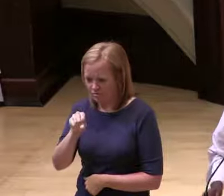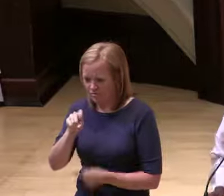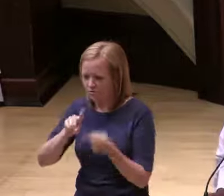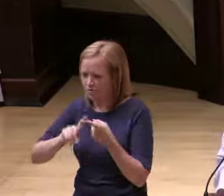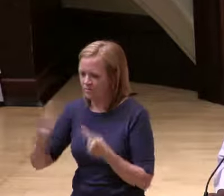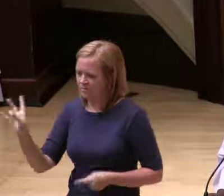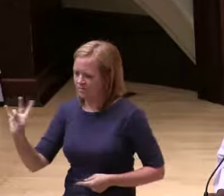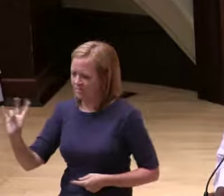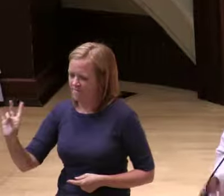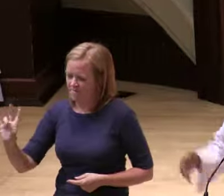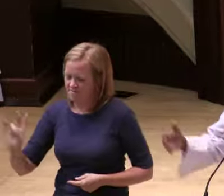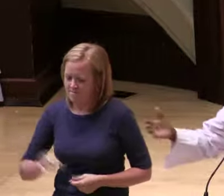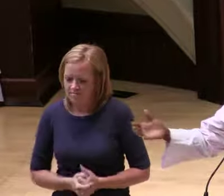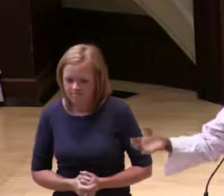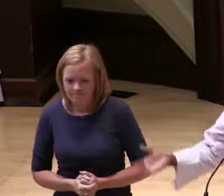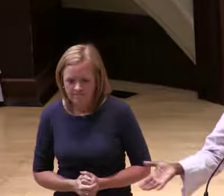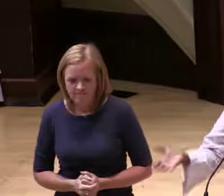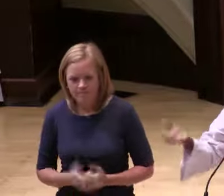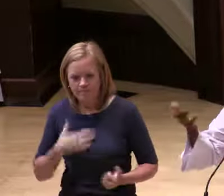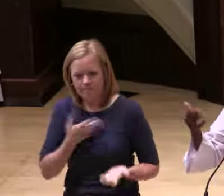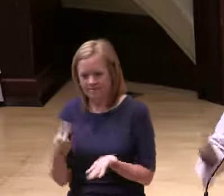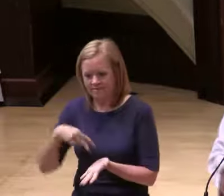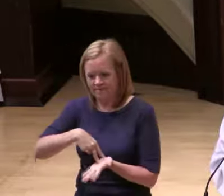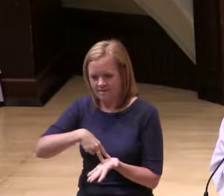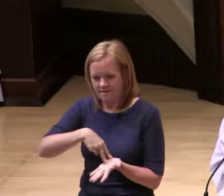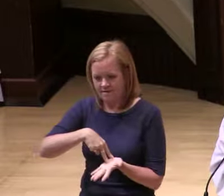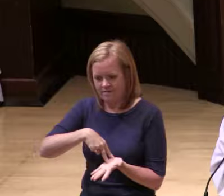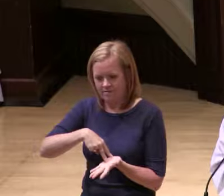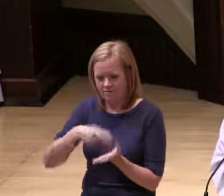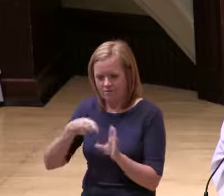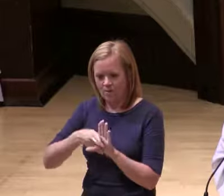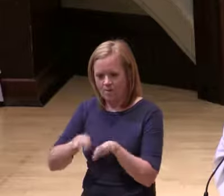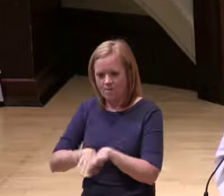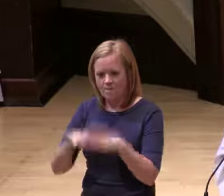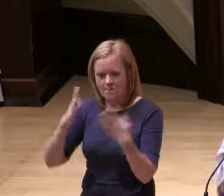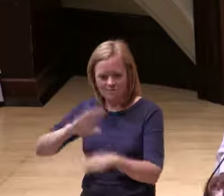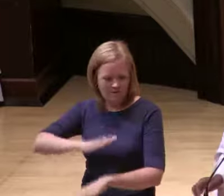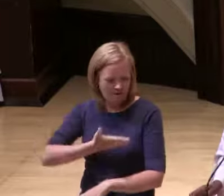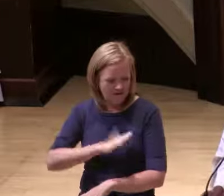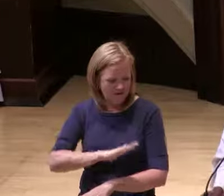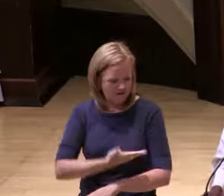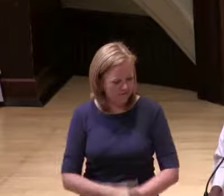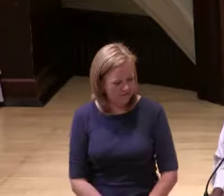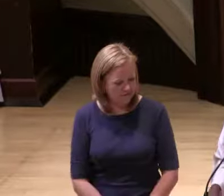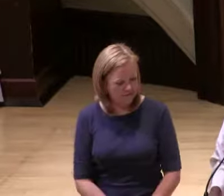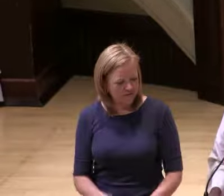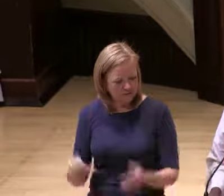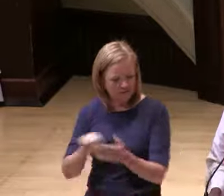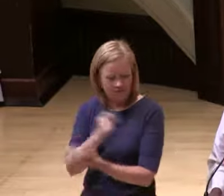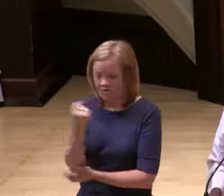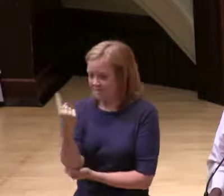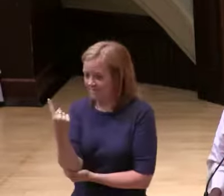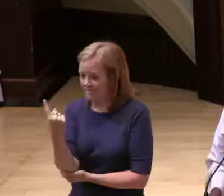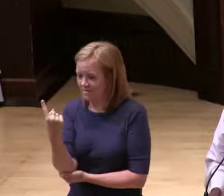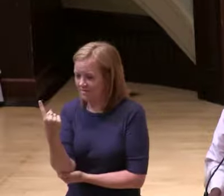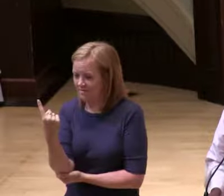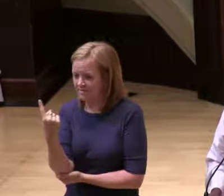to 7. Please stand and join us for our opening song on page